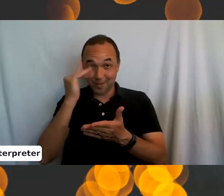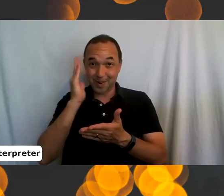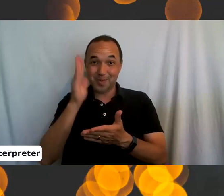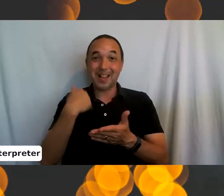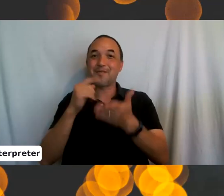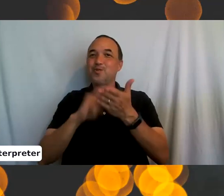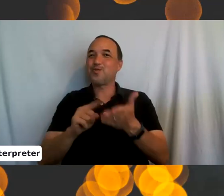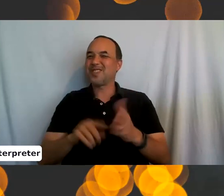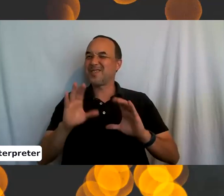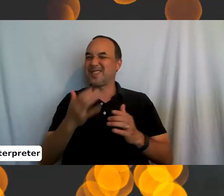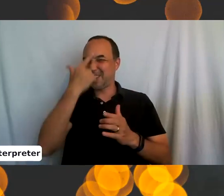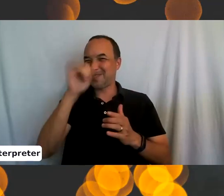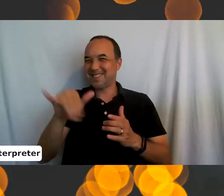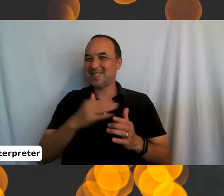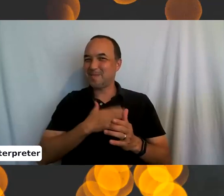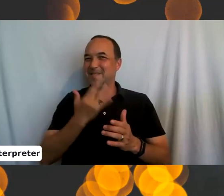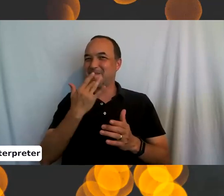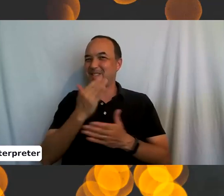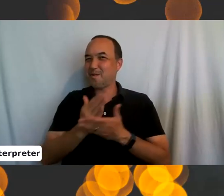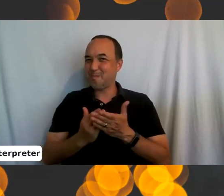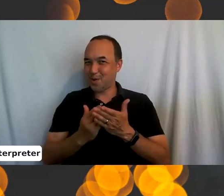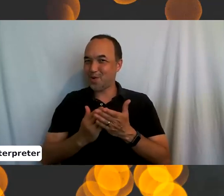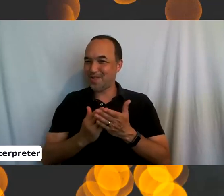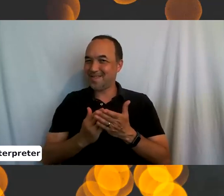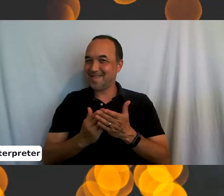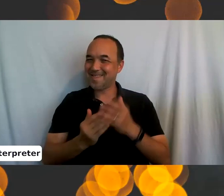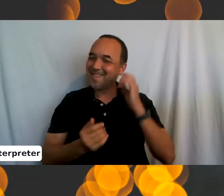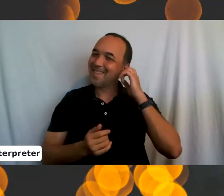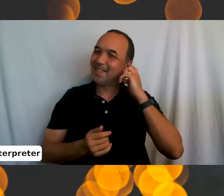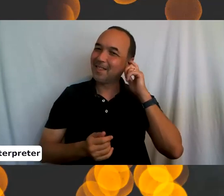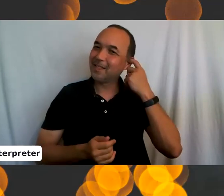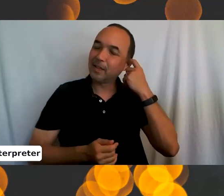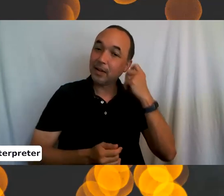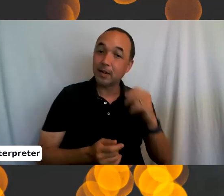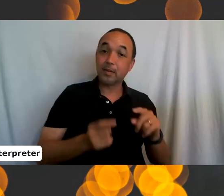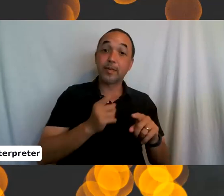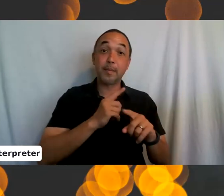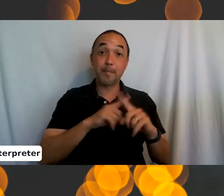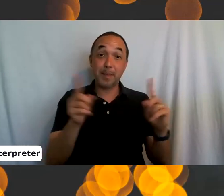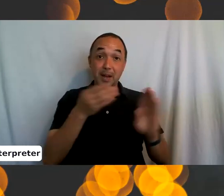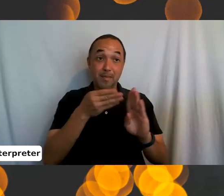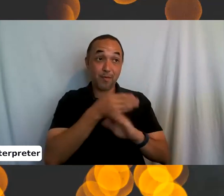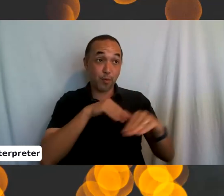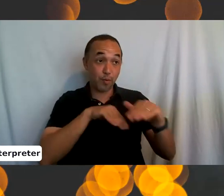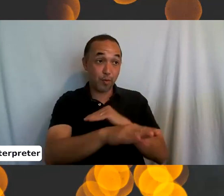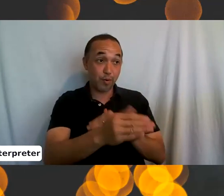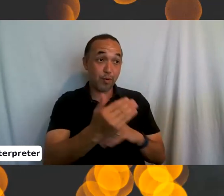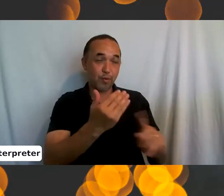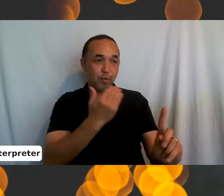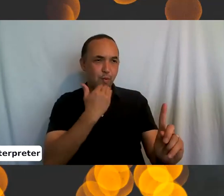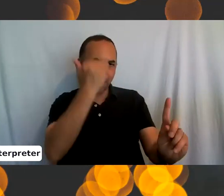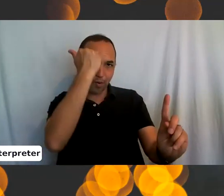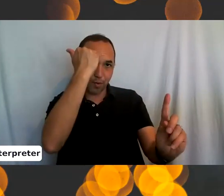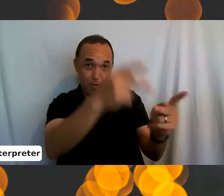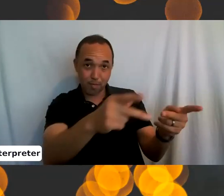because that's my favorite part. But just make sure, you know, before you go into a well-known location, that